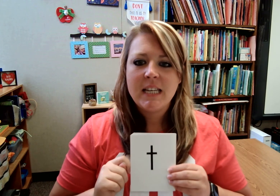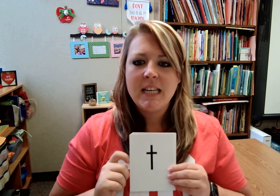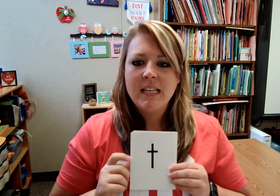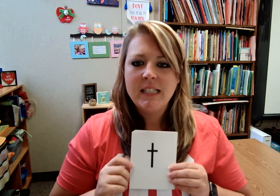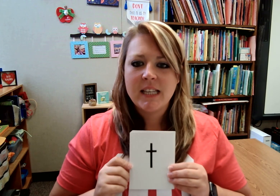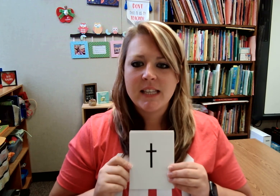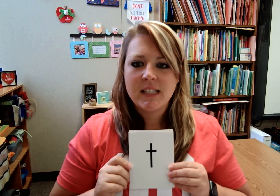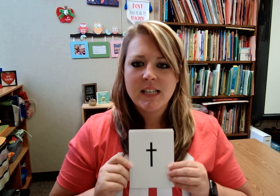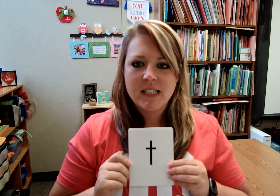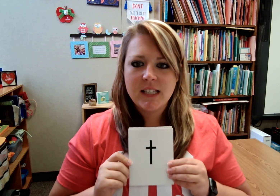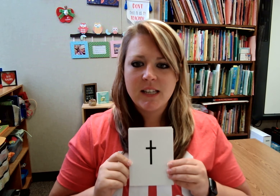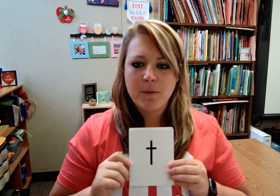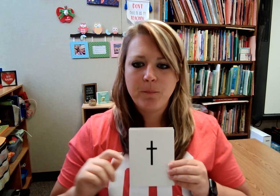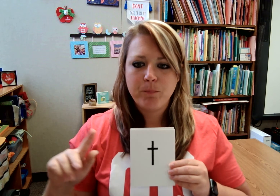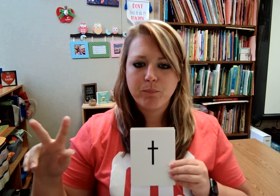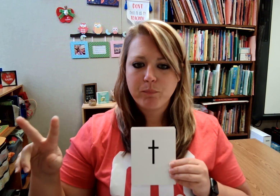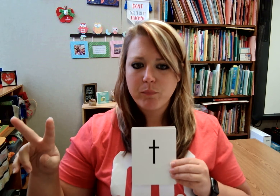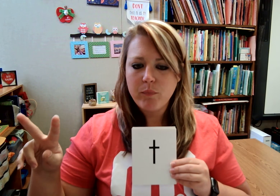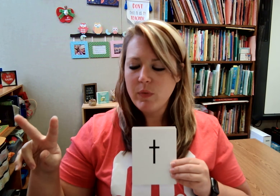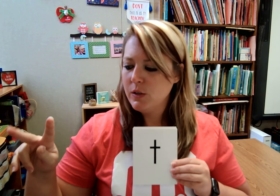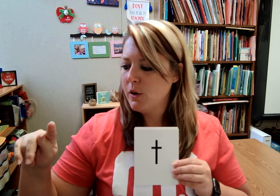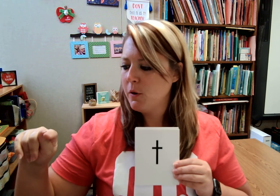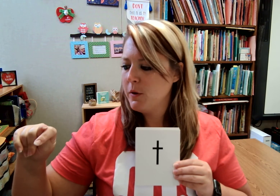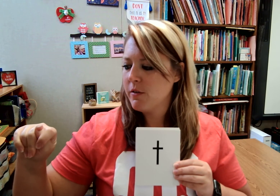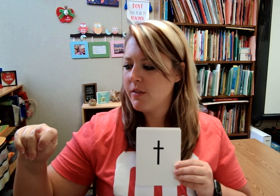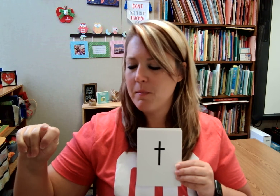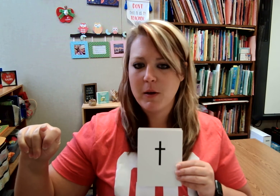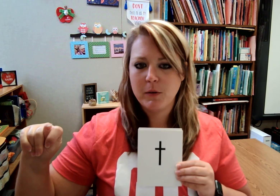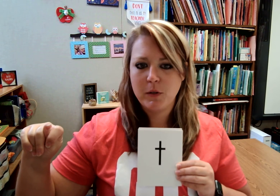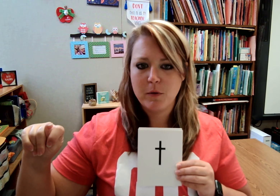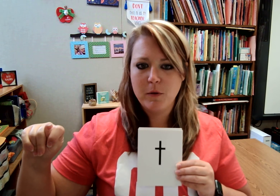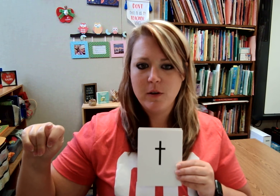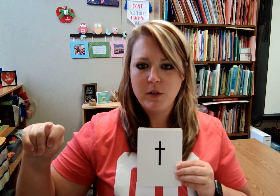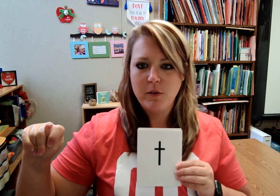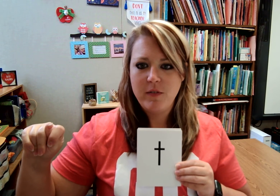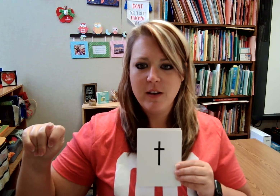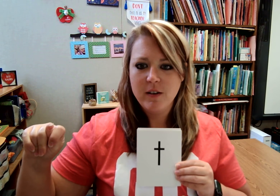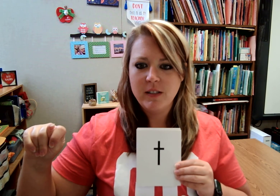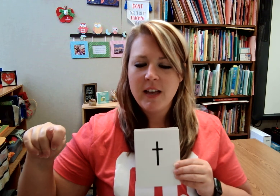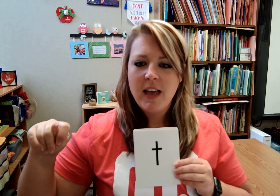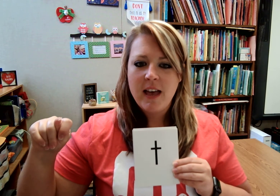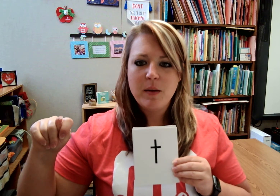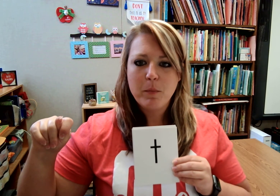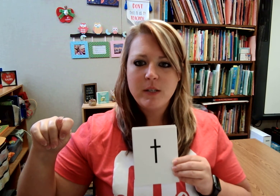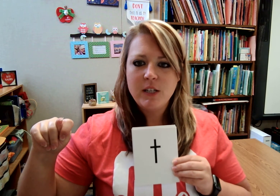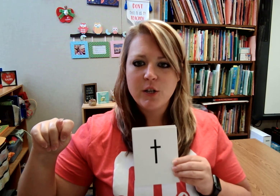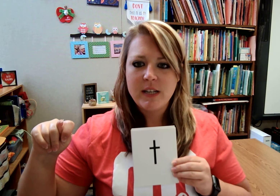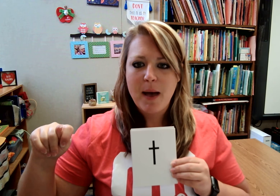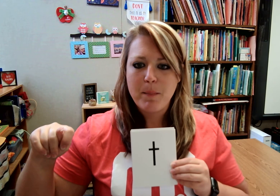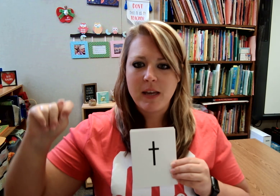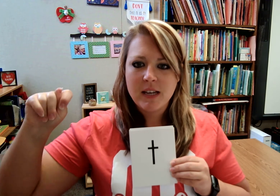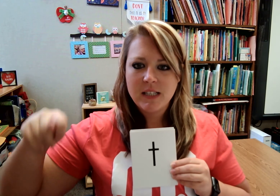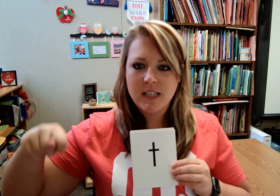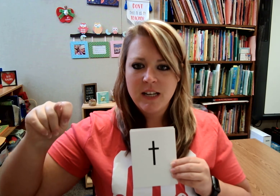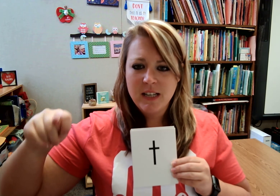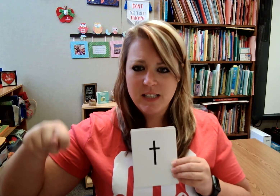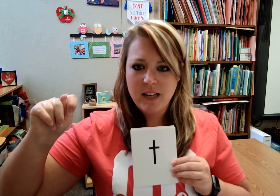T says T. So your thumb goes through your 2 fingers and then pretend you're tapping. T, T,